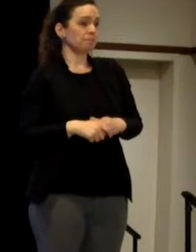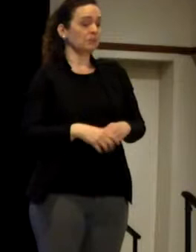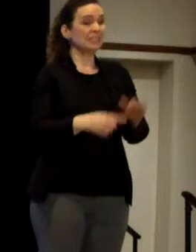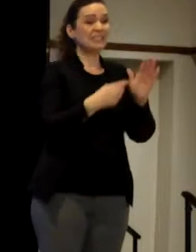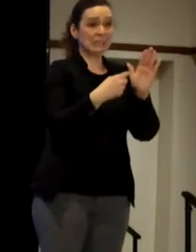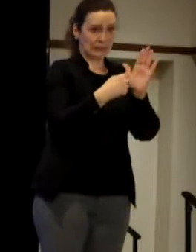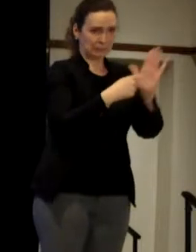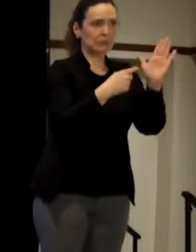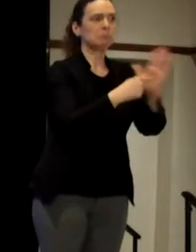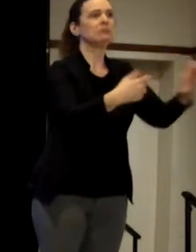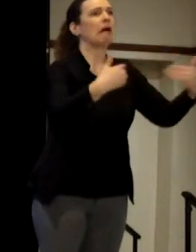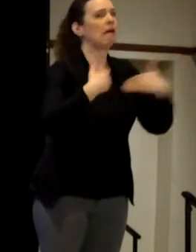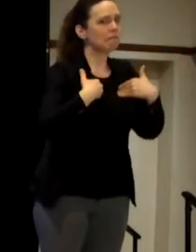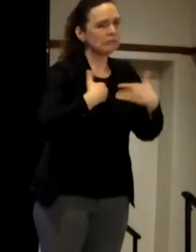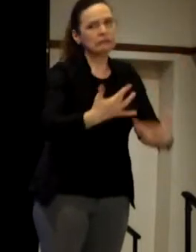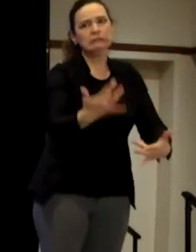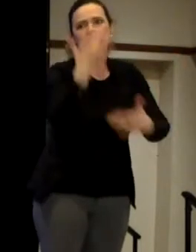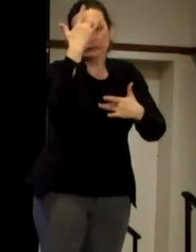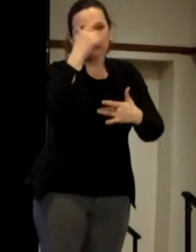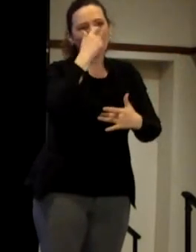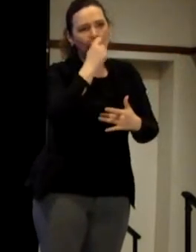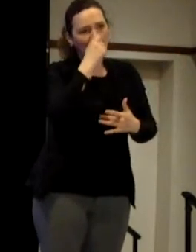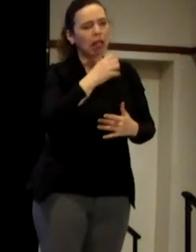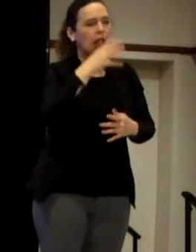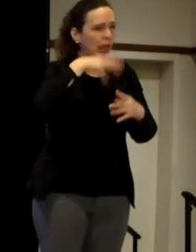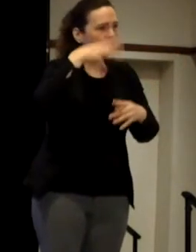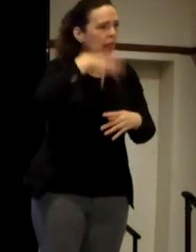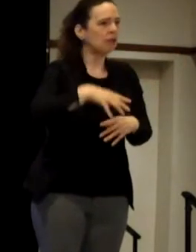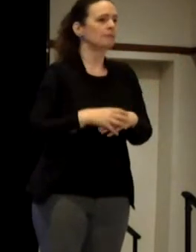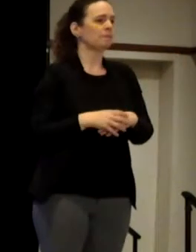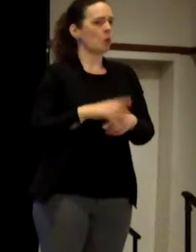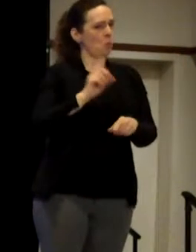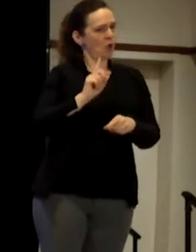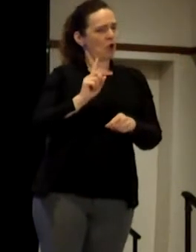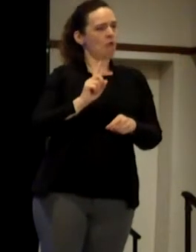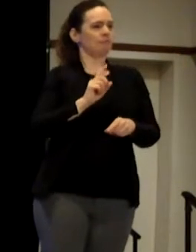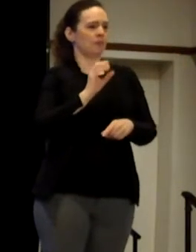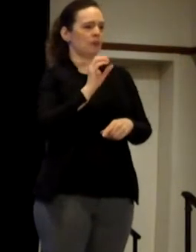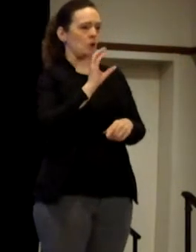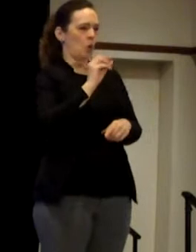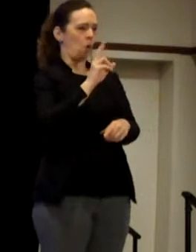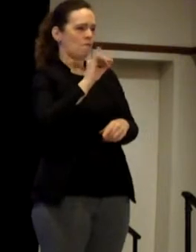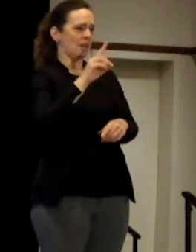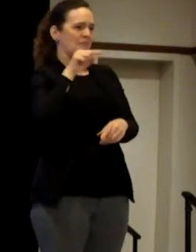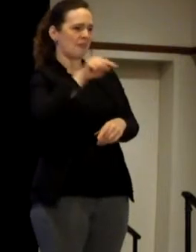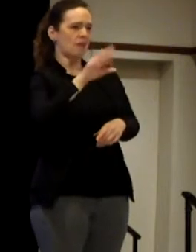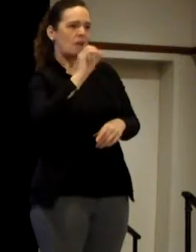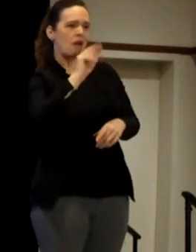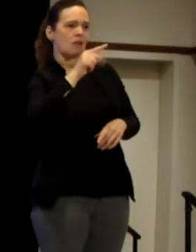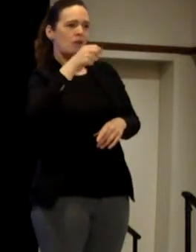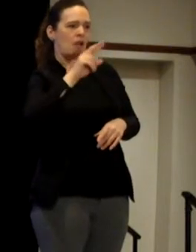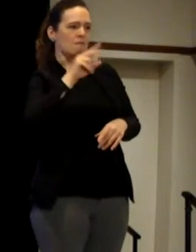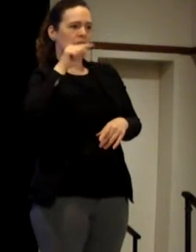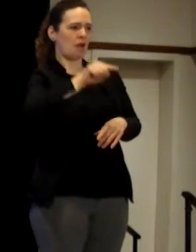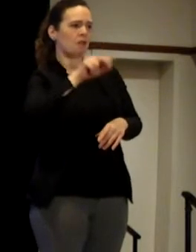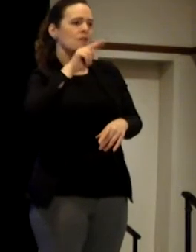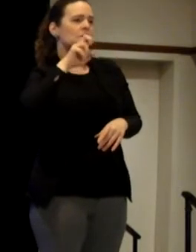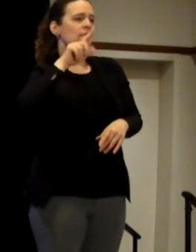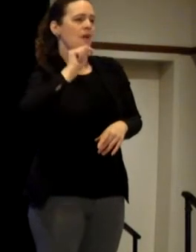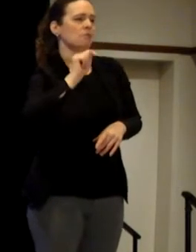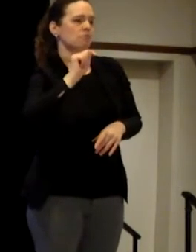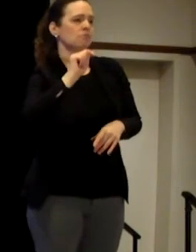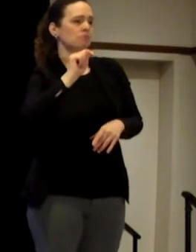town of Onondaga. Tomorrow we're at the Lafayette Community Center and the Clay Senior Center. Go to ongov.net and register